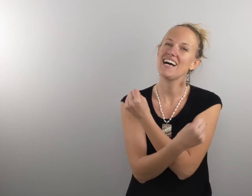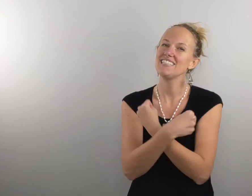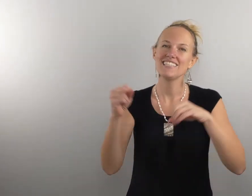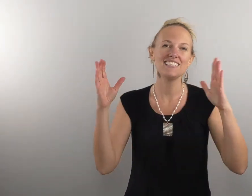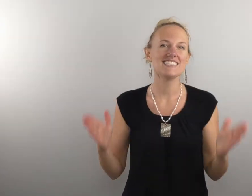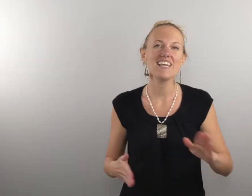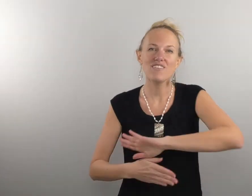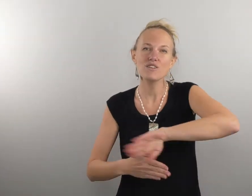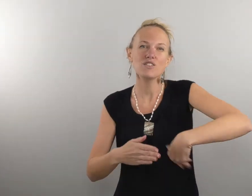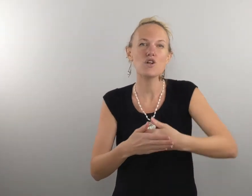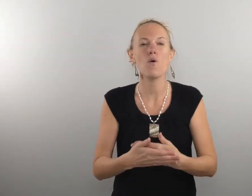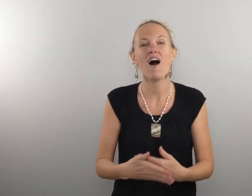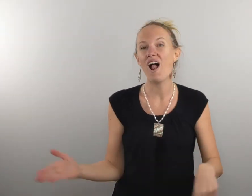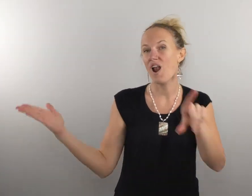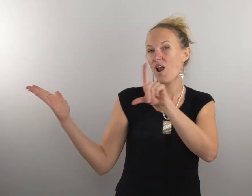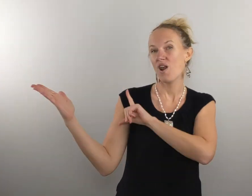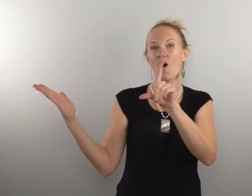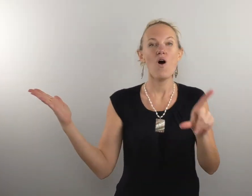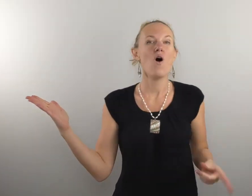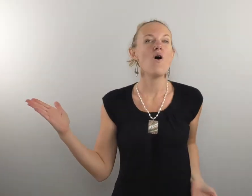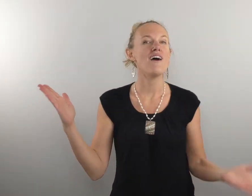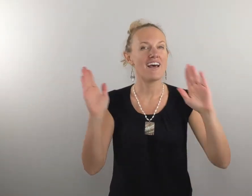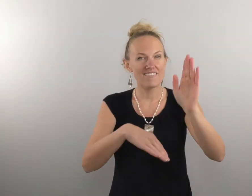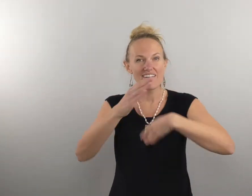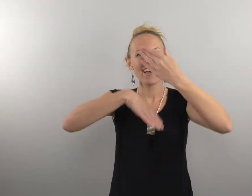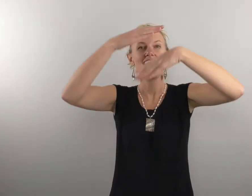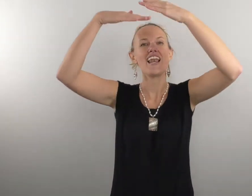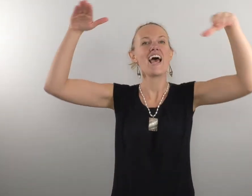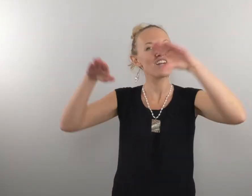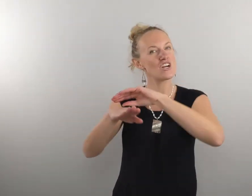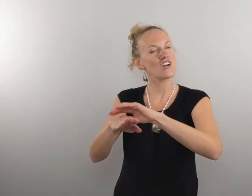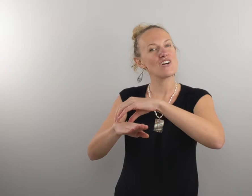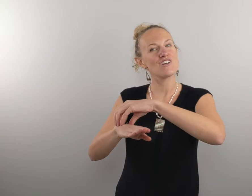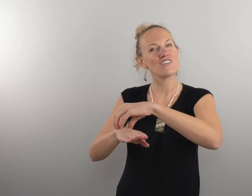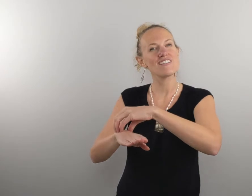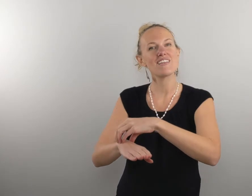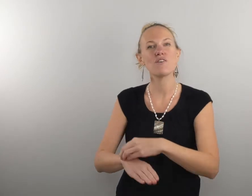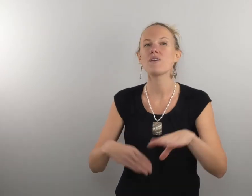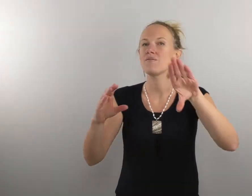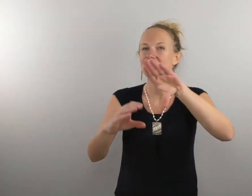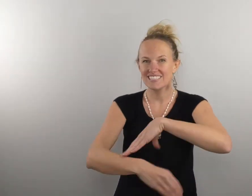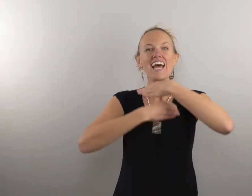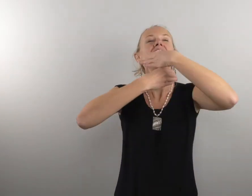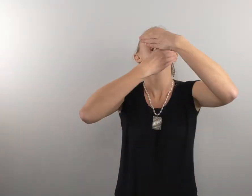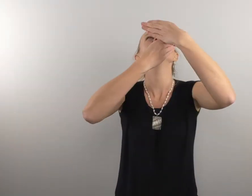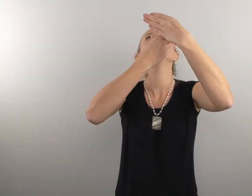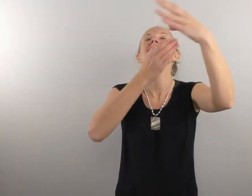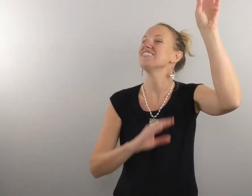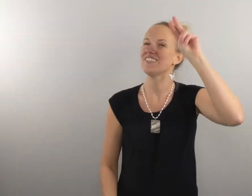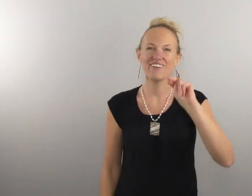Jesus is Savior to all, Lord of heaven and earth. Yeah, we will shout to